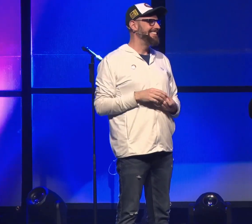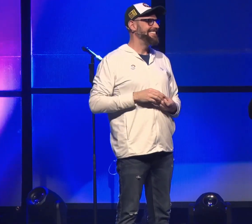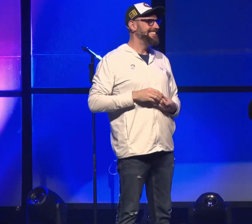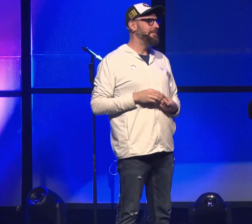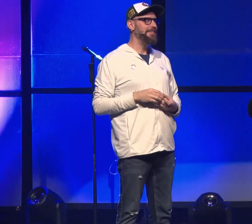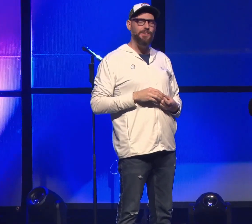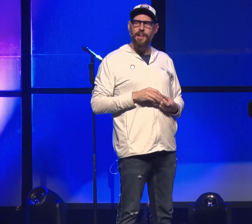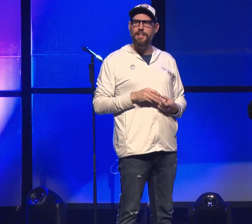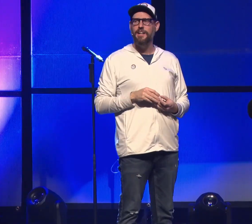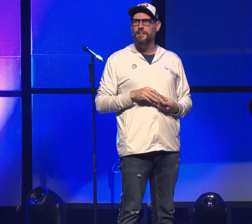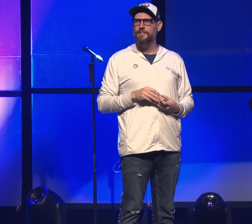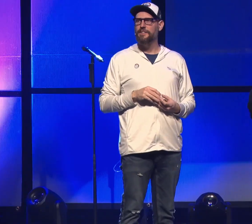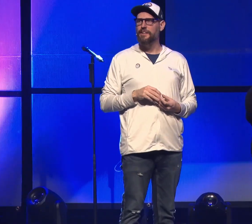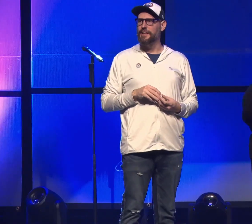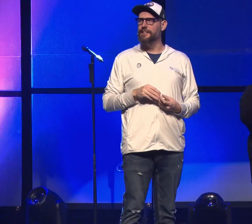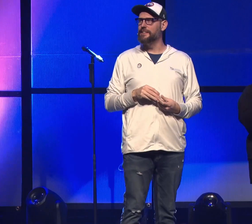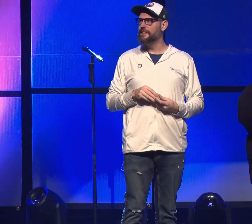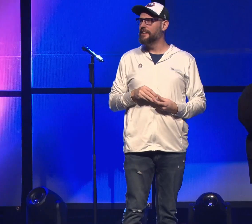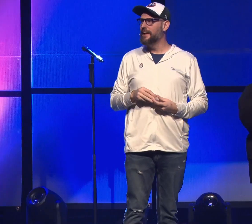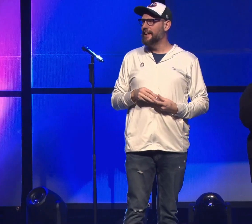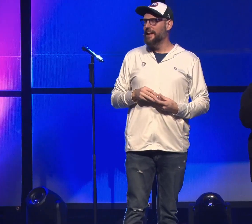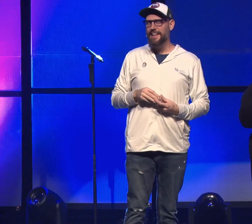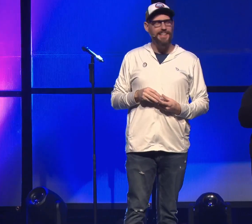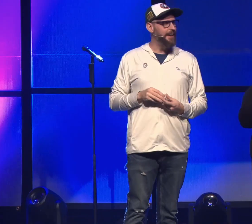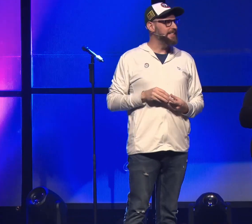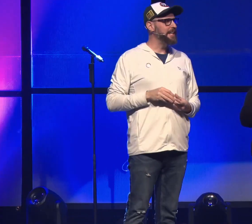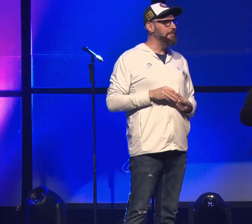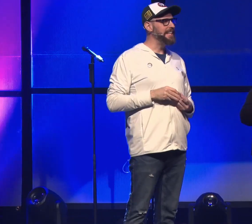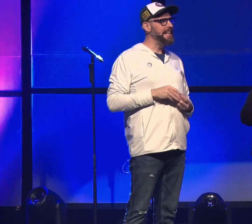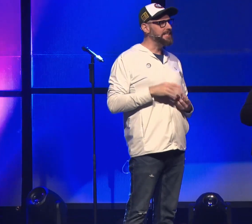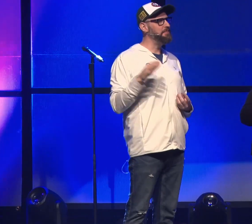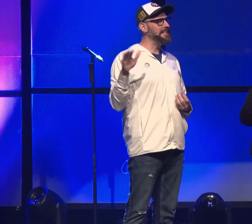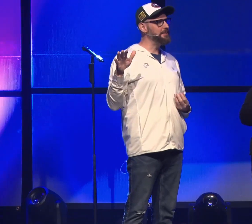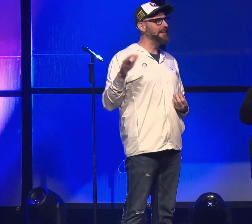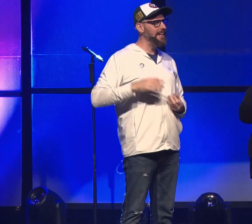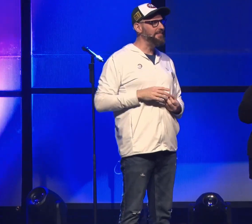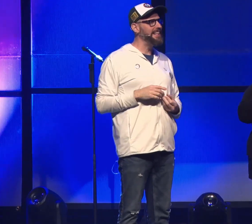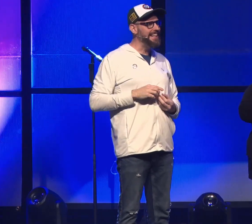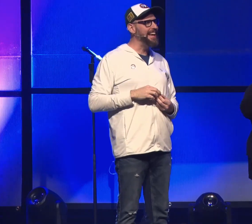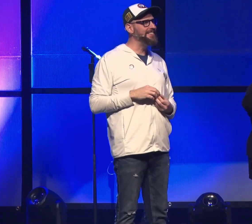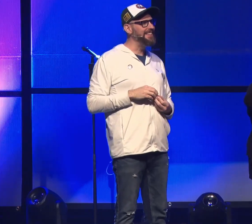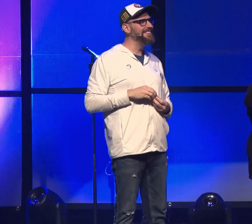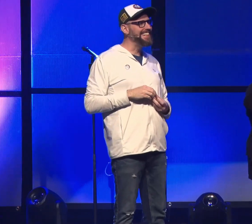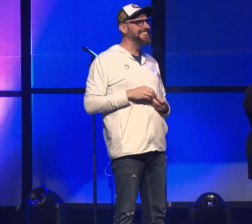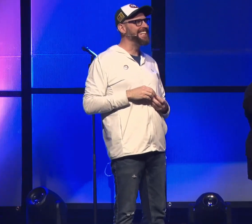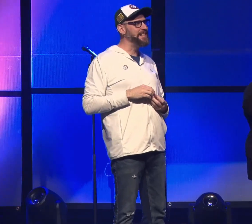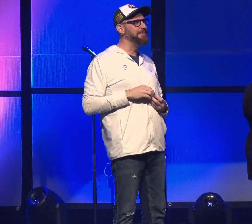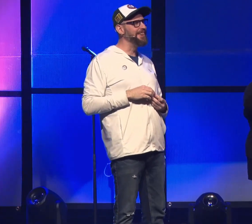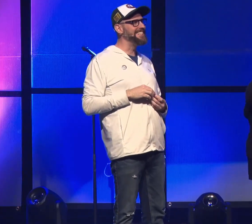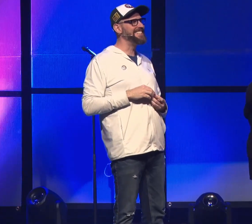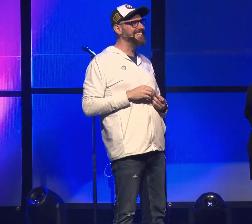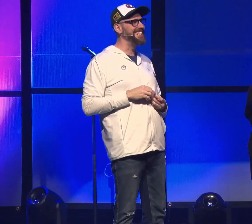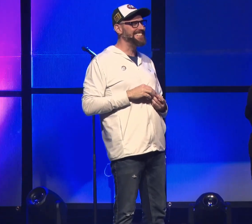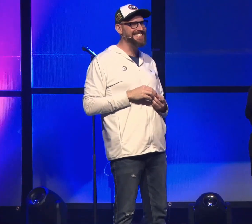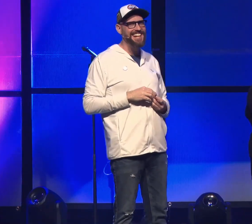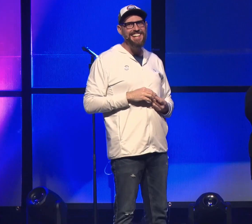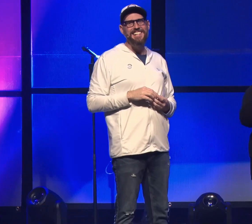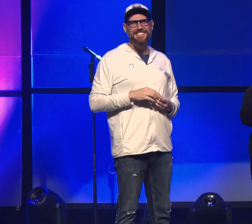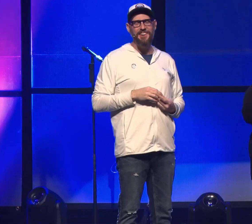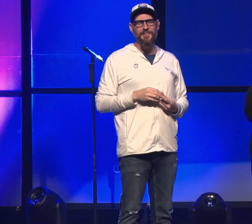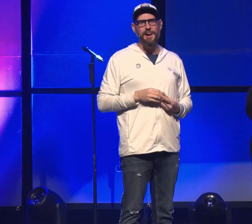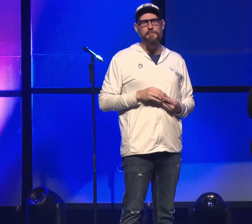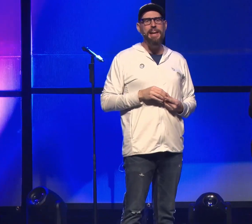60. Some of you are like, oh, crud. I thought I was coming to that space in my life. I didn't have to do anything anymore at